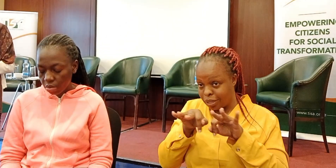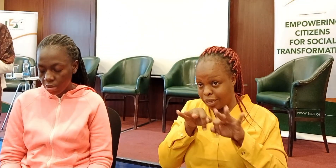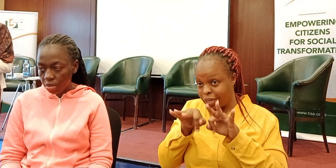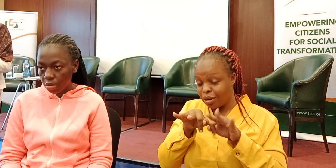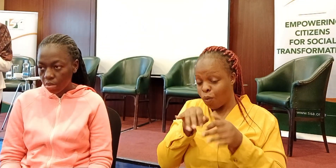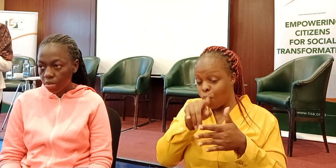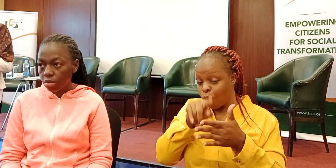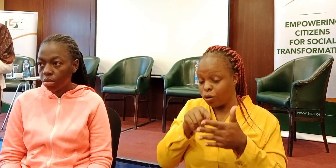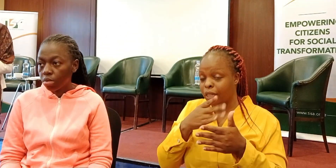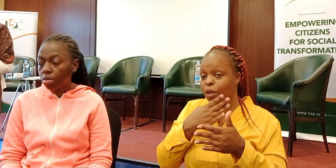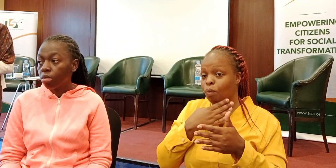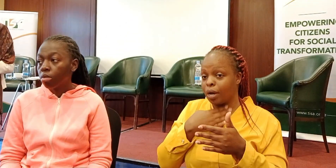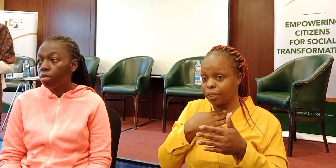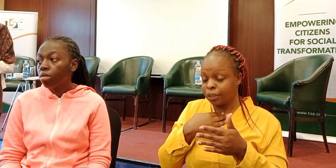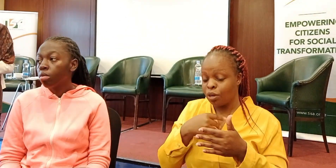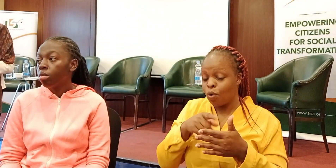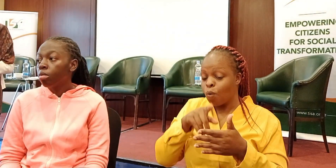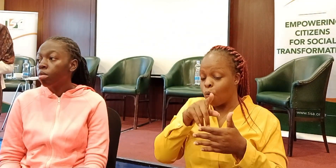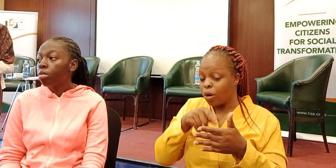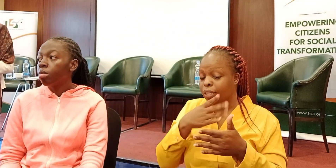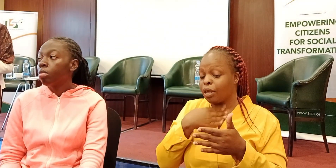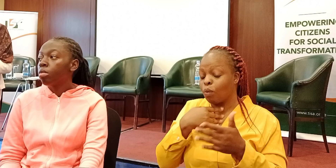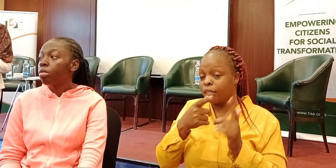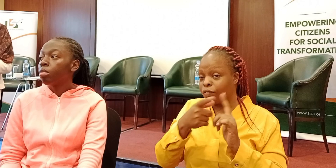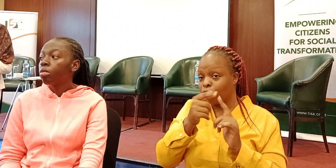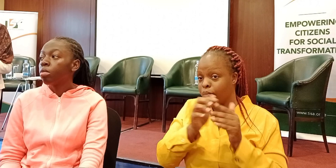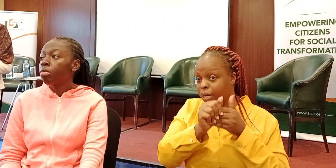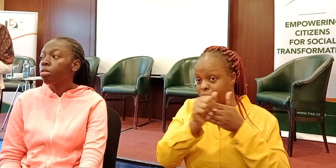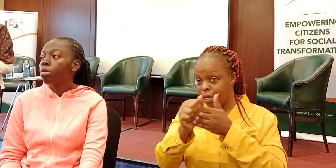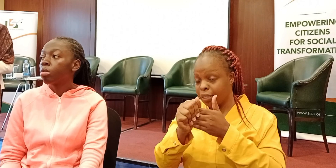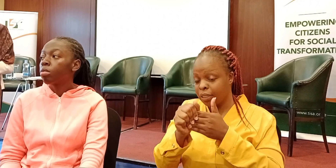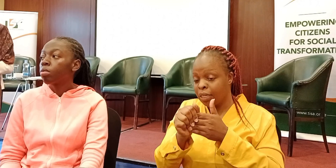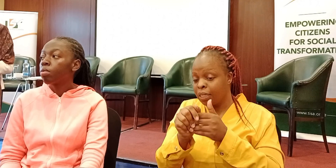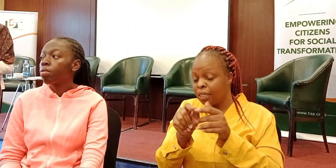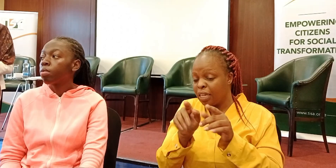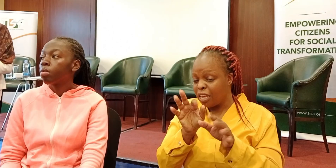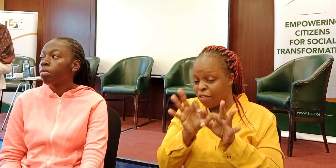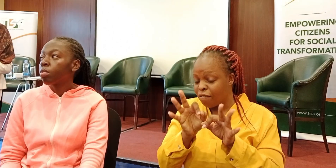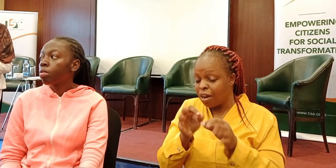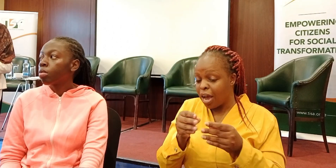need, what they want from their leaders, and when it is not